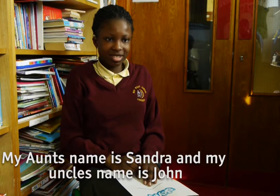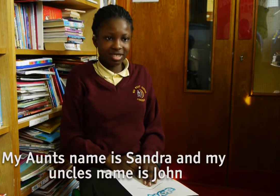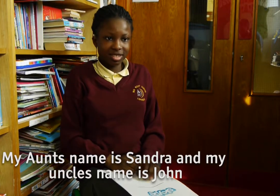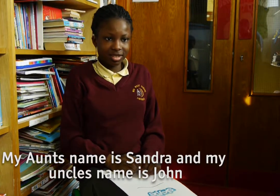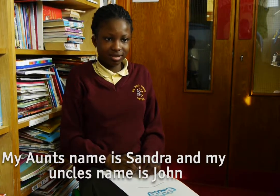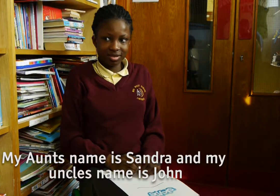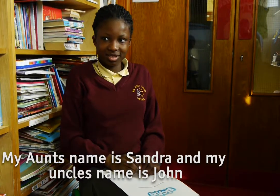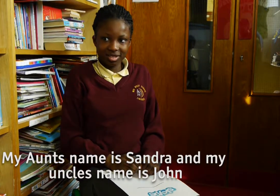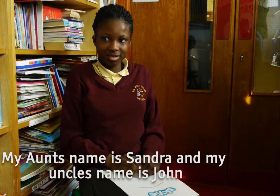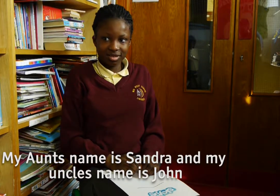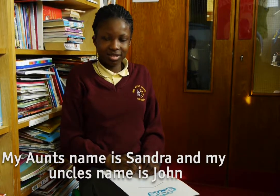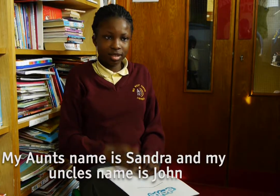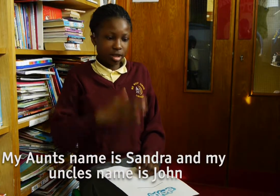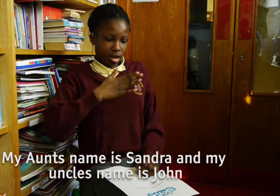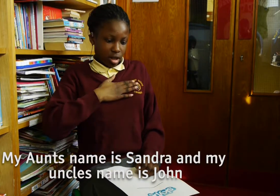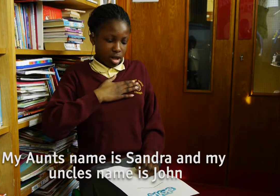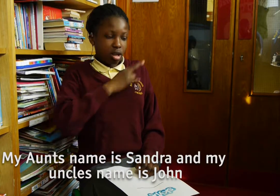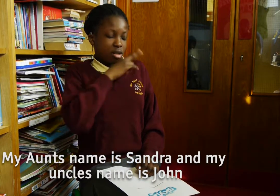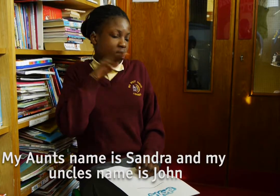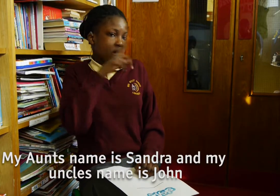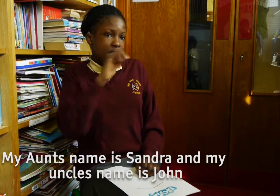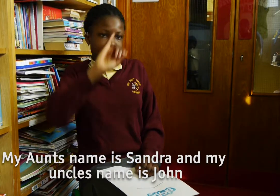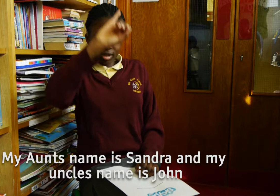And her name is Sandra. My aunt's name is Sandra.